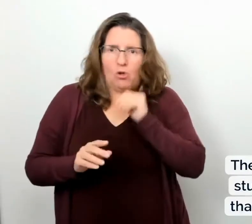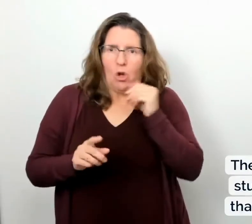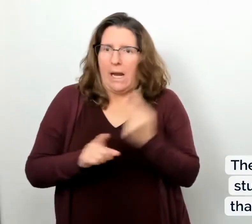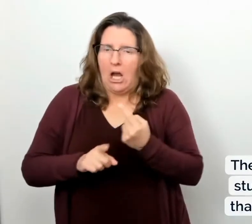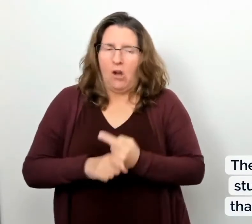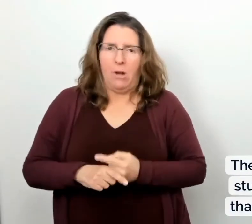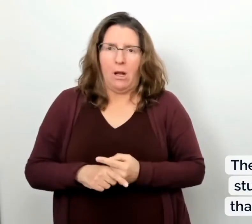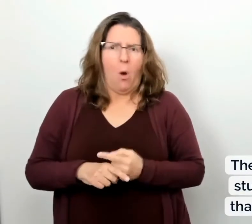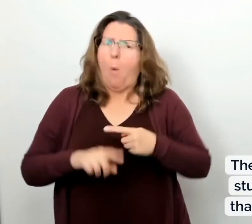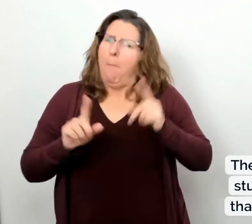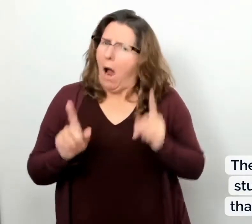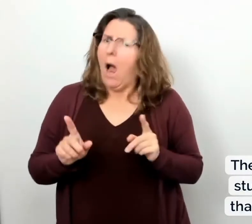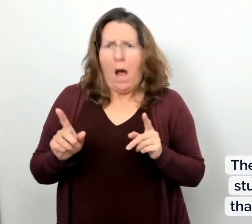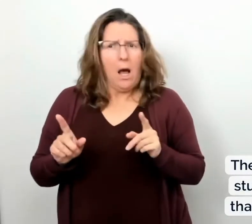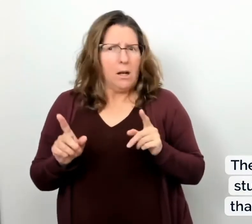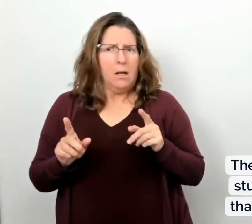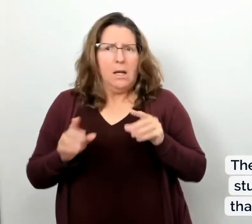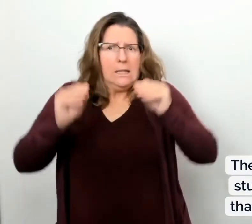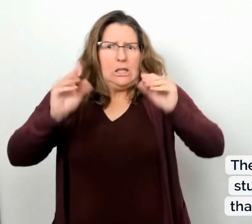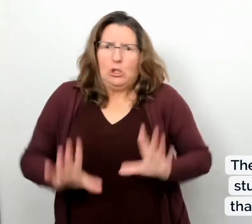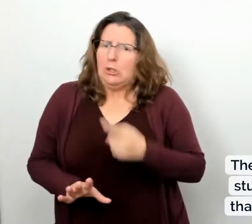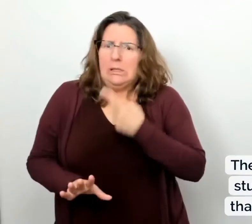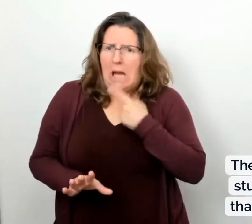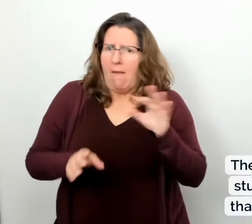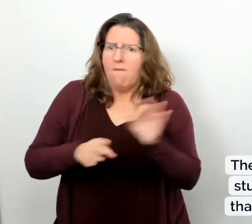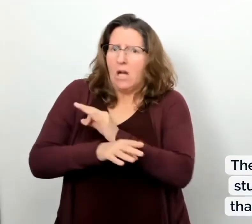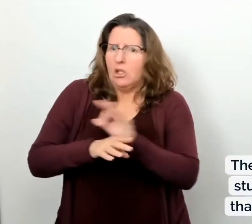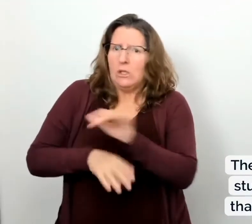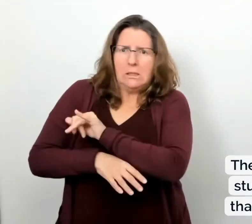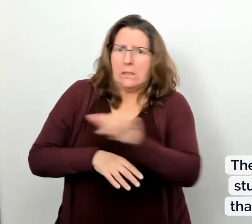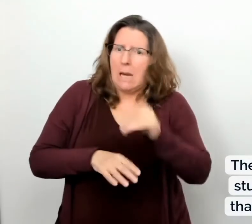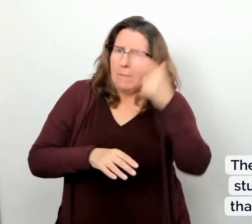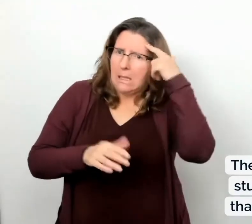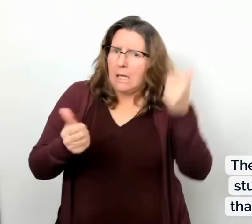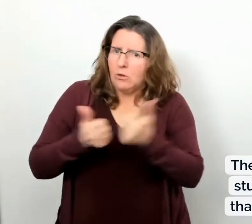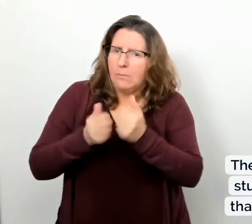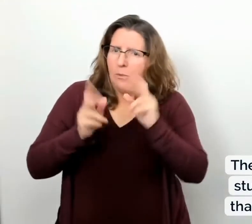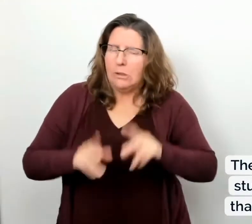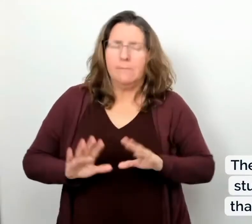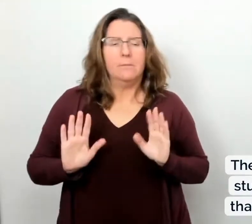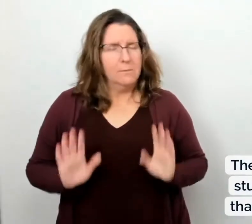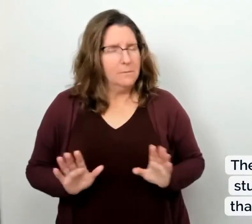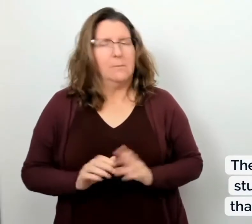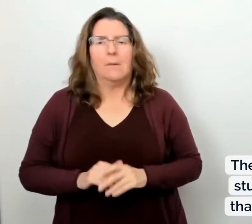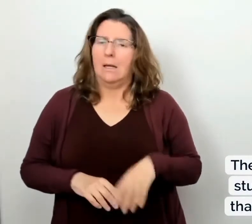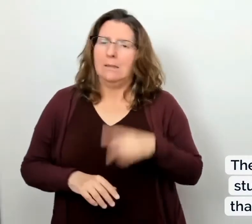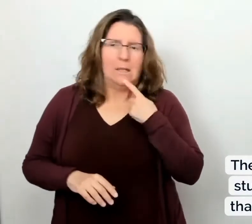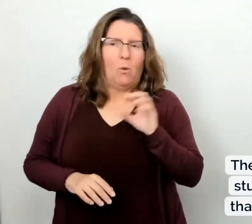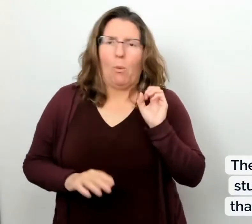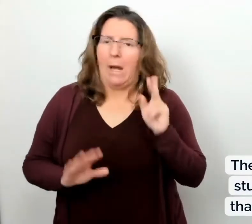division interpreters are not trained, nor are they qualified to interpret for psychological testing. The psychologist justified the need for